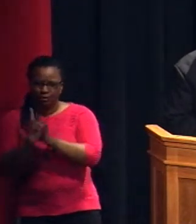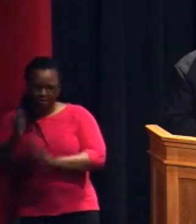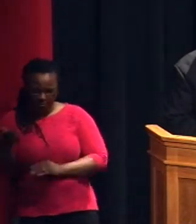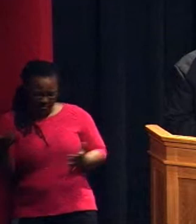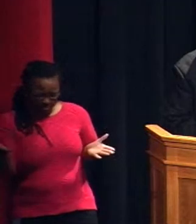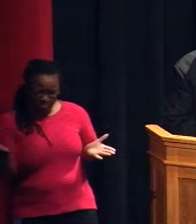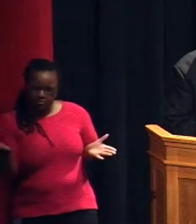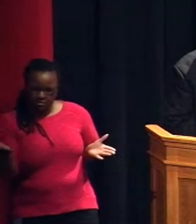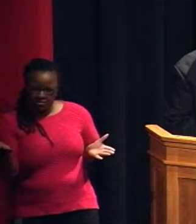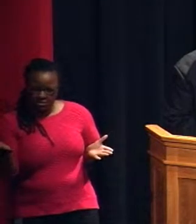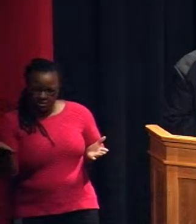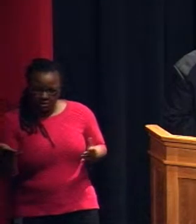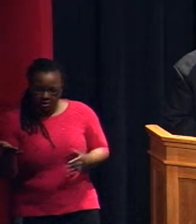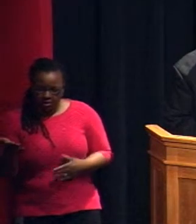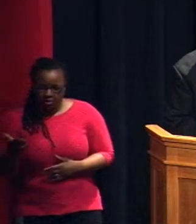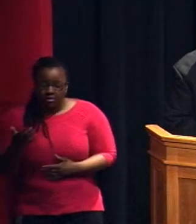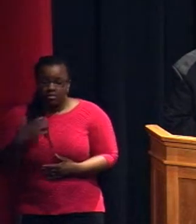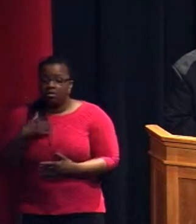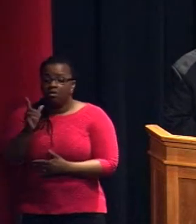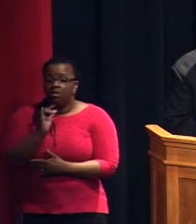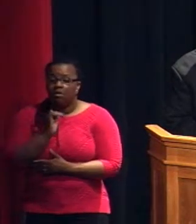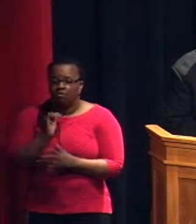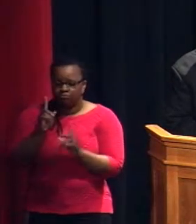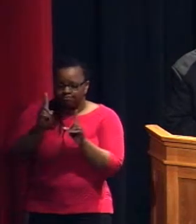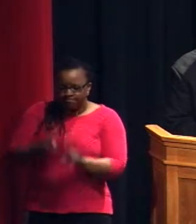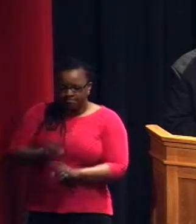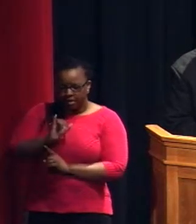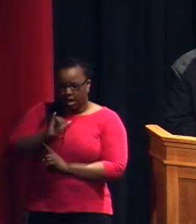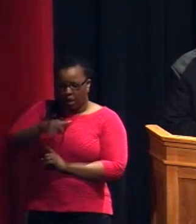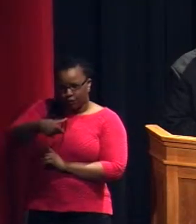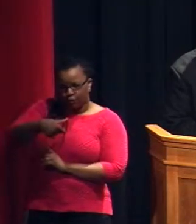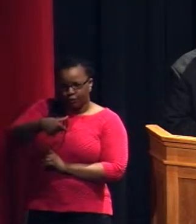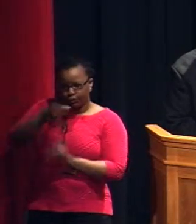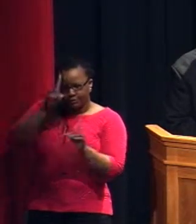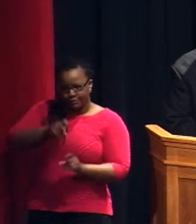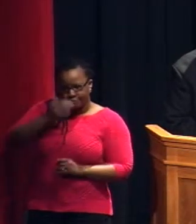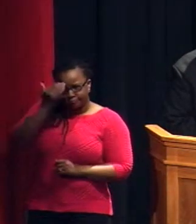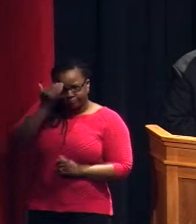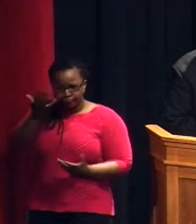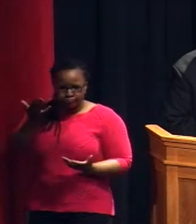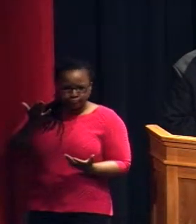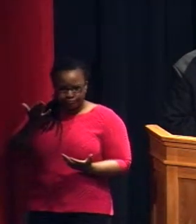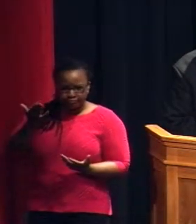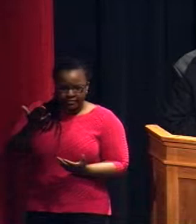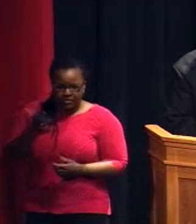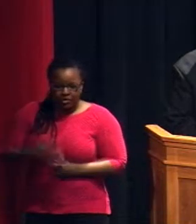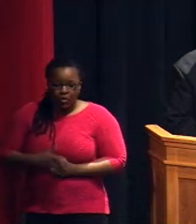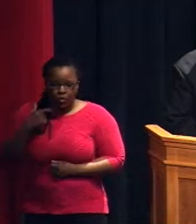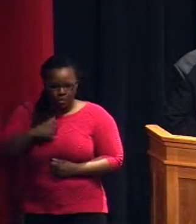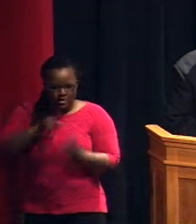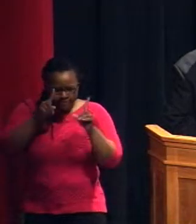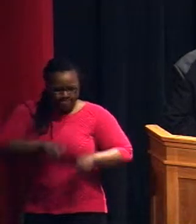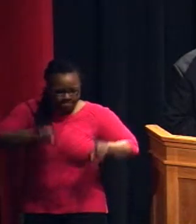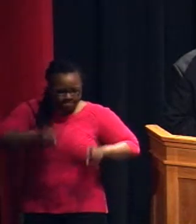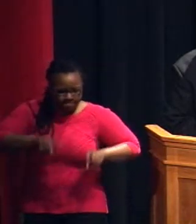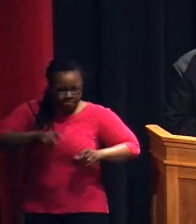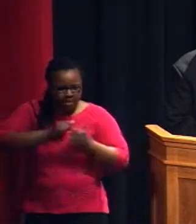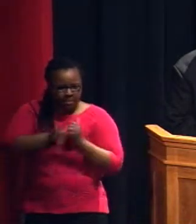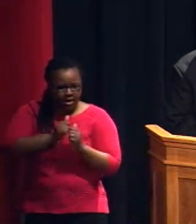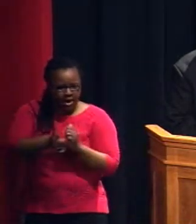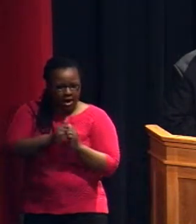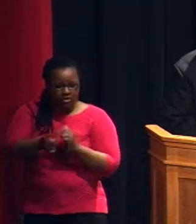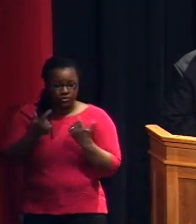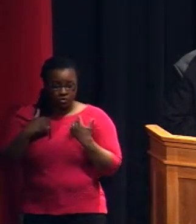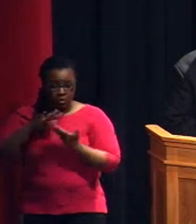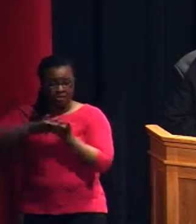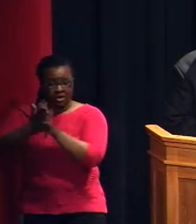were deemed to have had IQ scores that were high enough to be able to desegregate EC Glass. Mind you, our